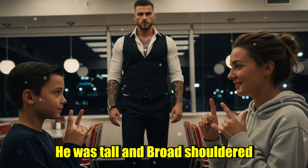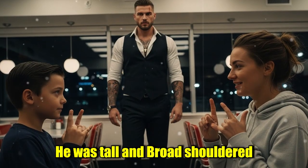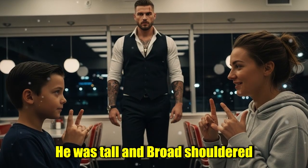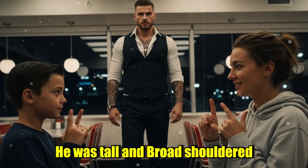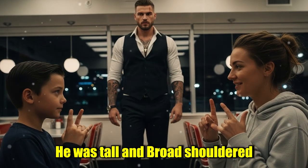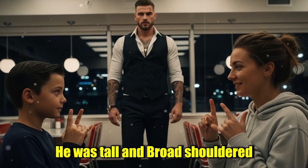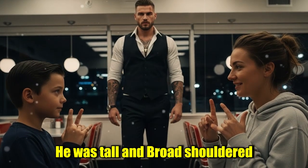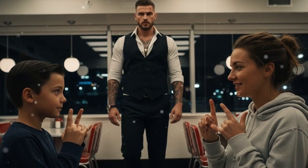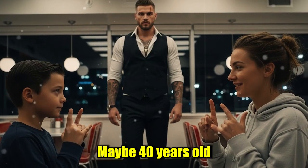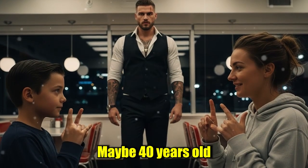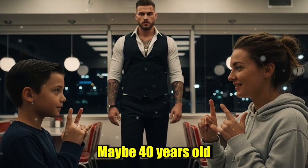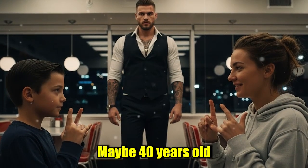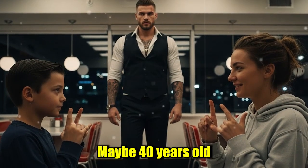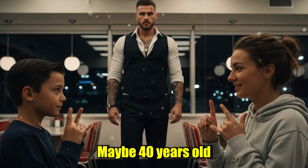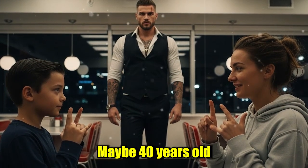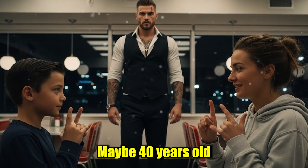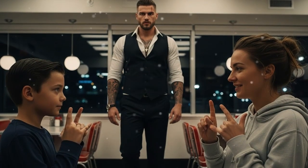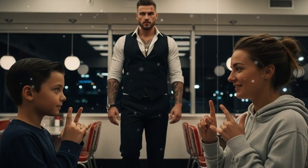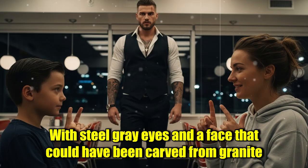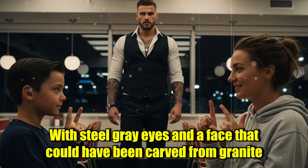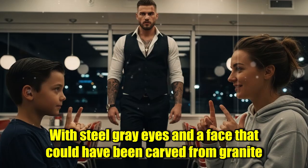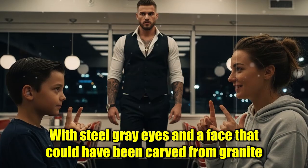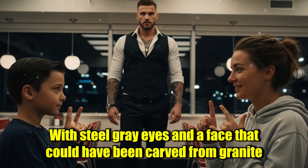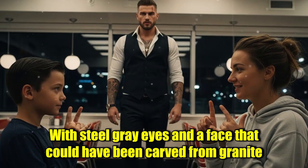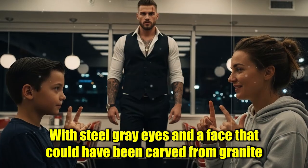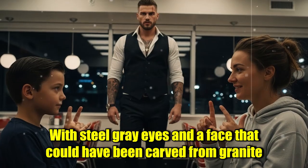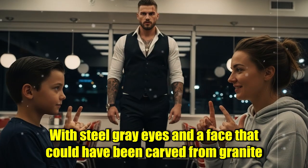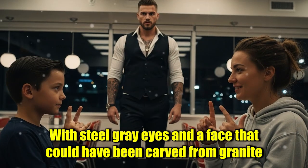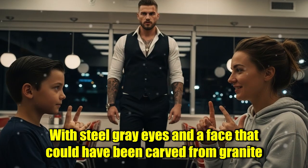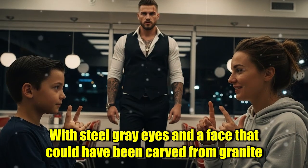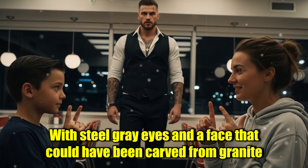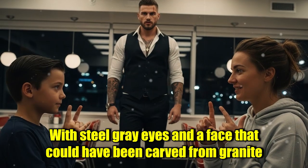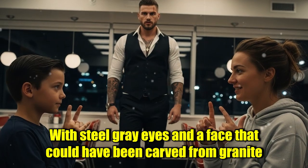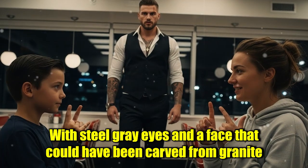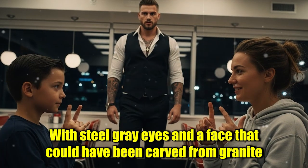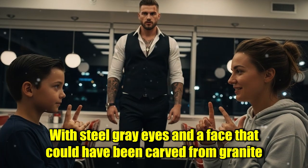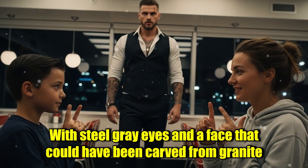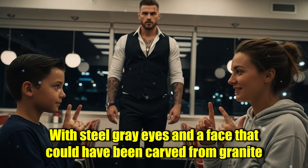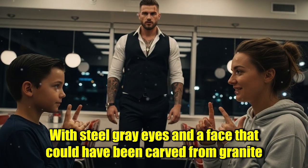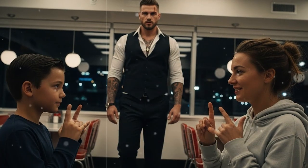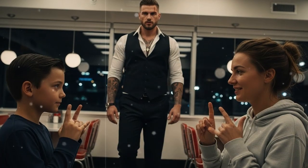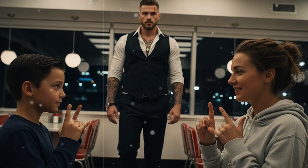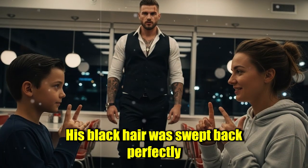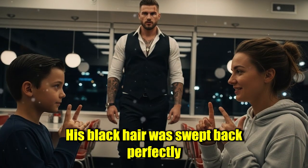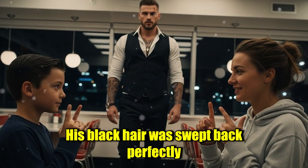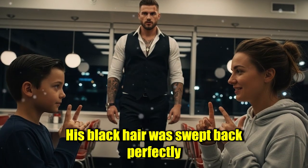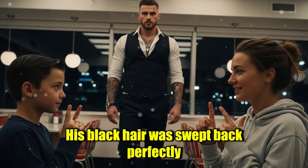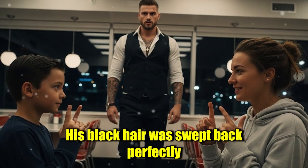and broad-shouldered, maybe 40 years old, with steel-gray eyes and a face that could have been carved from granite. His black hair was